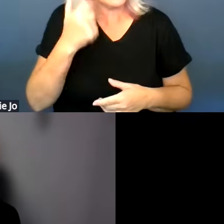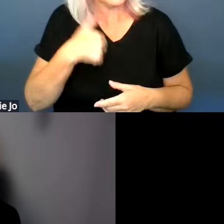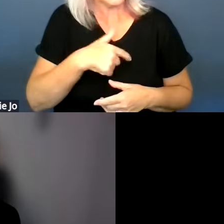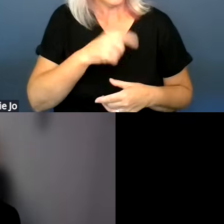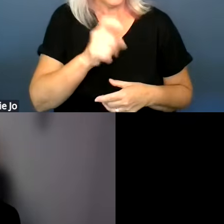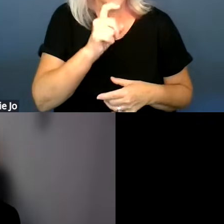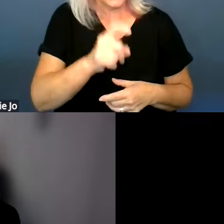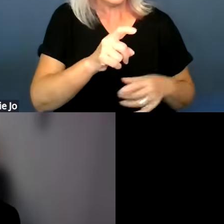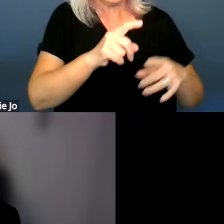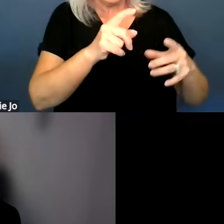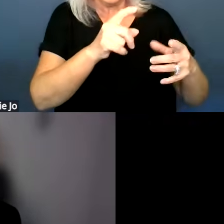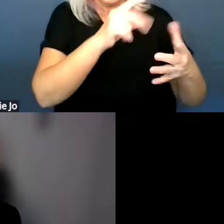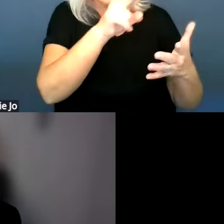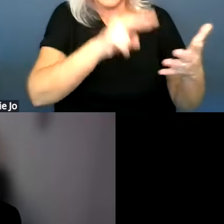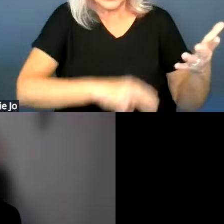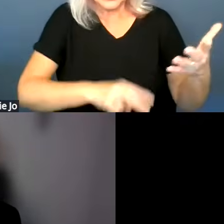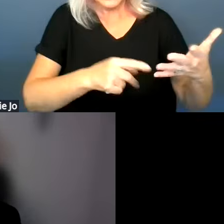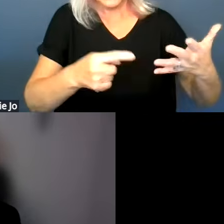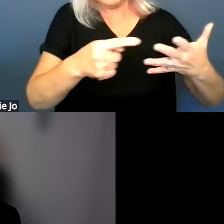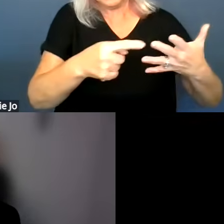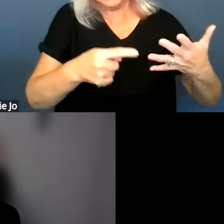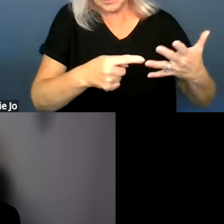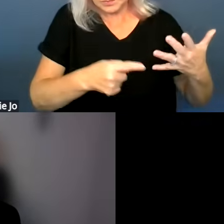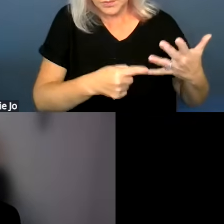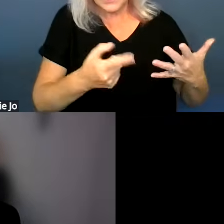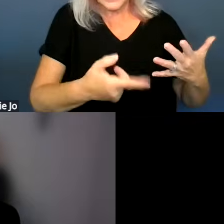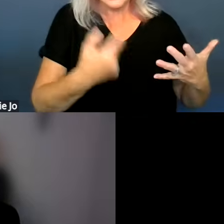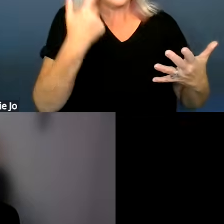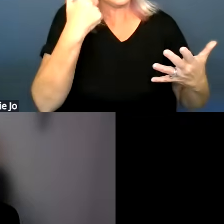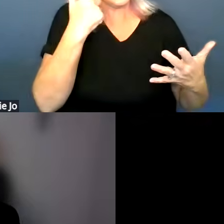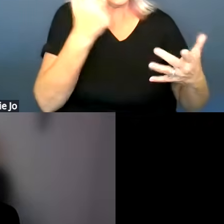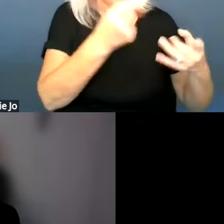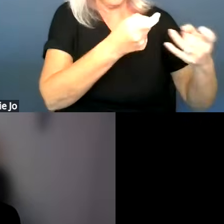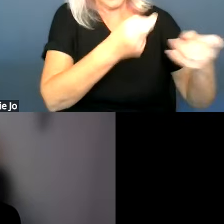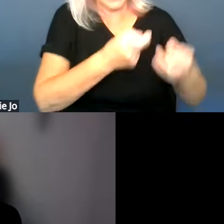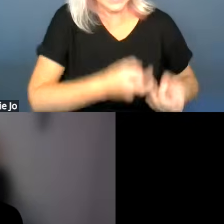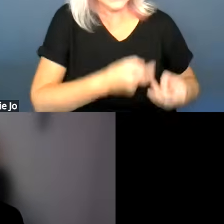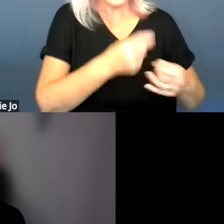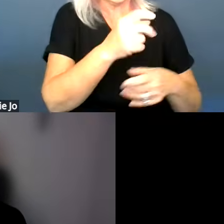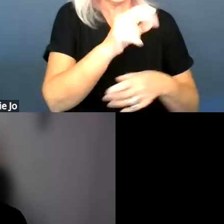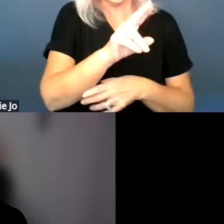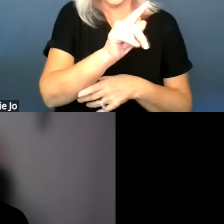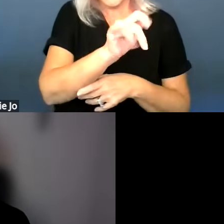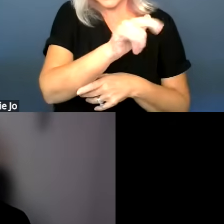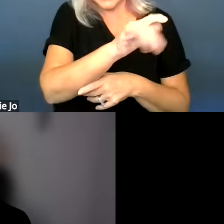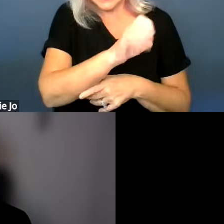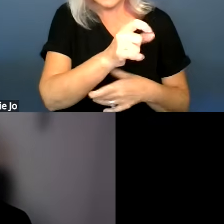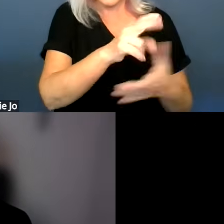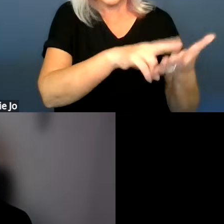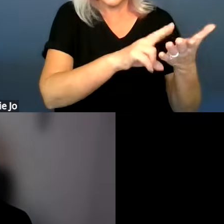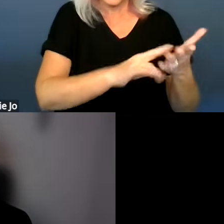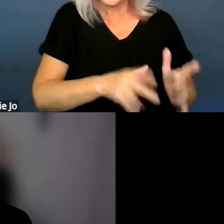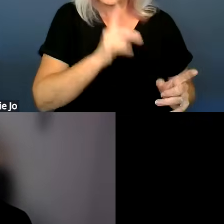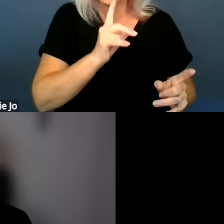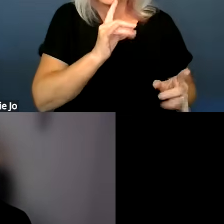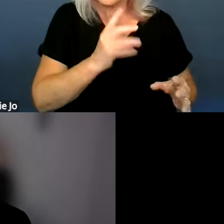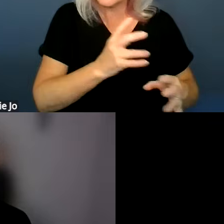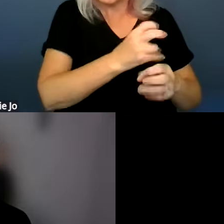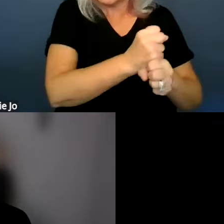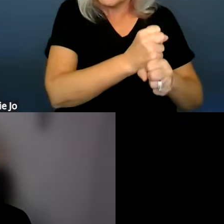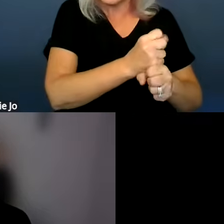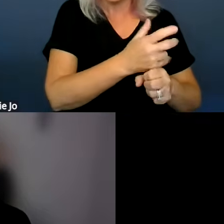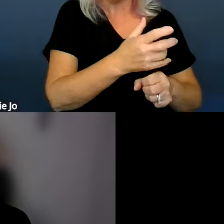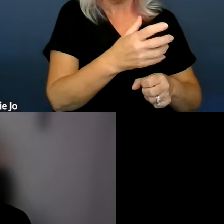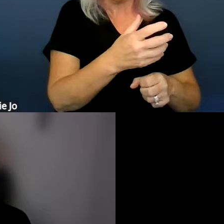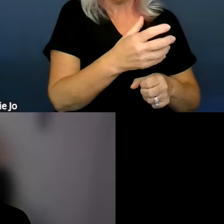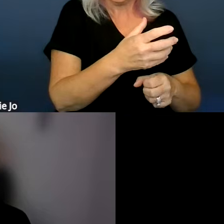below. I think that when you get into regulated utilities, contractors, when you look at the text of the measure, it's really comprehensive and goes